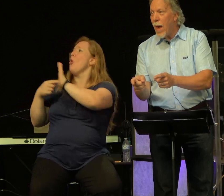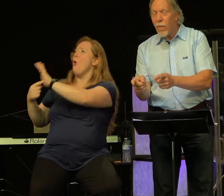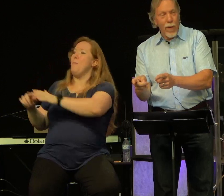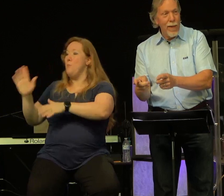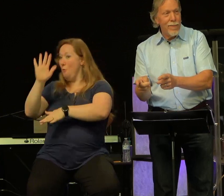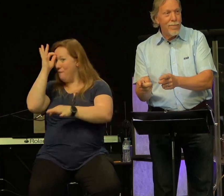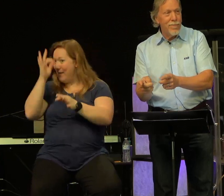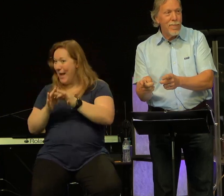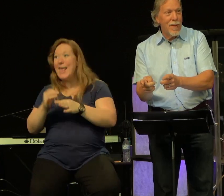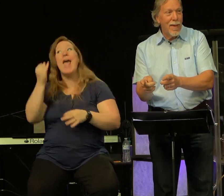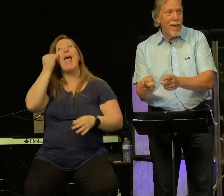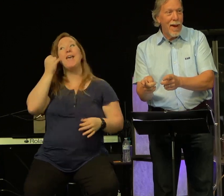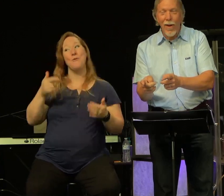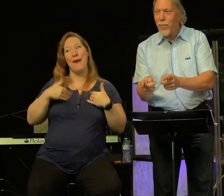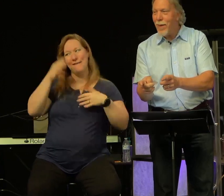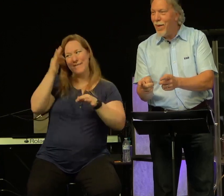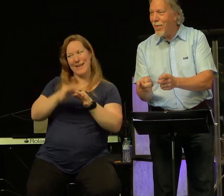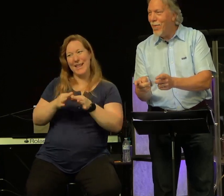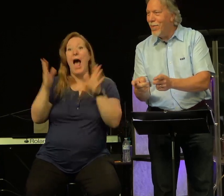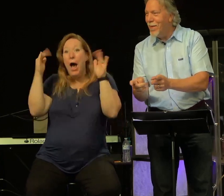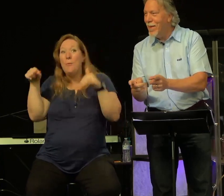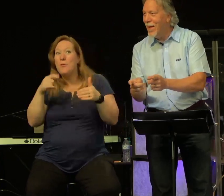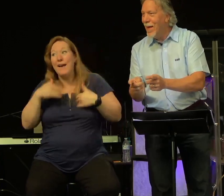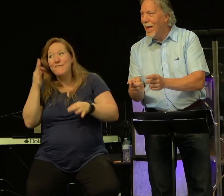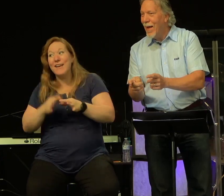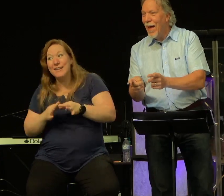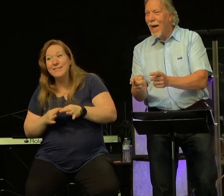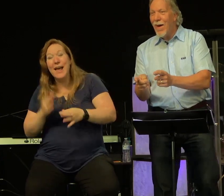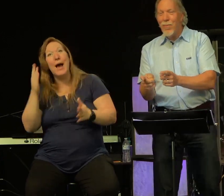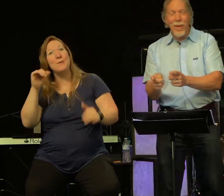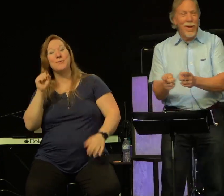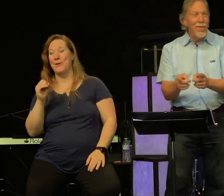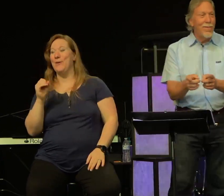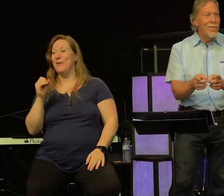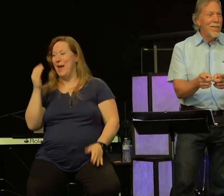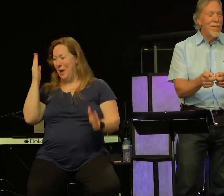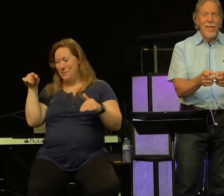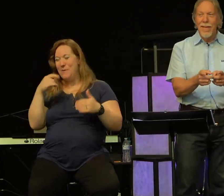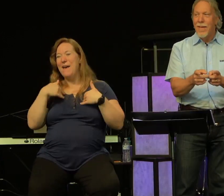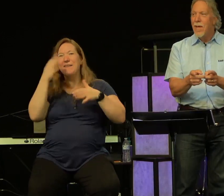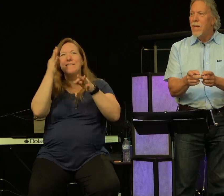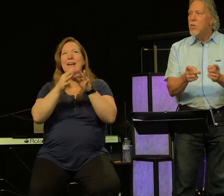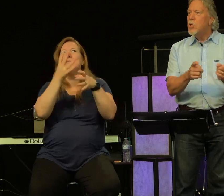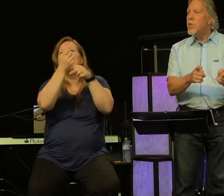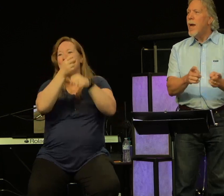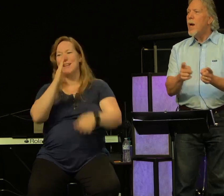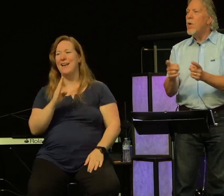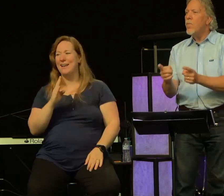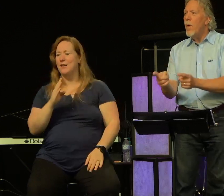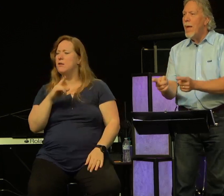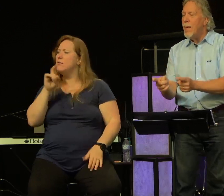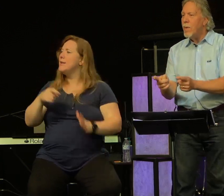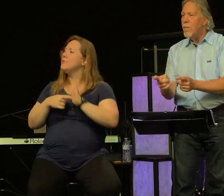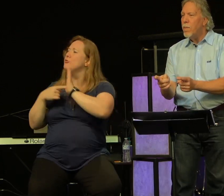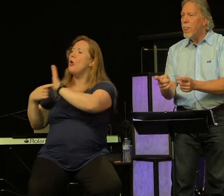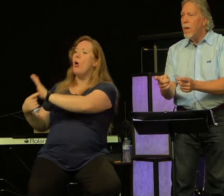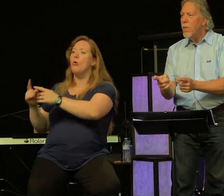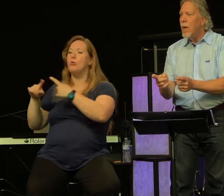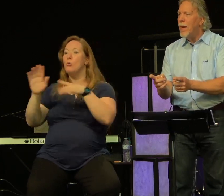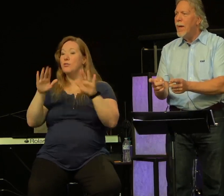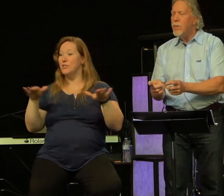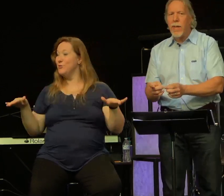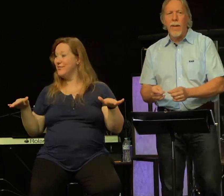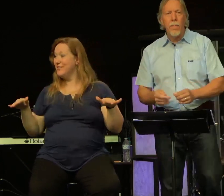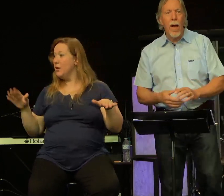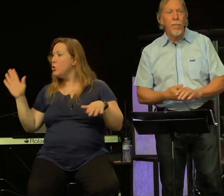If you have faith. And I hope you do. I hope you do. Share your faith.